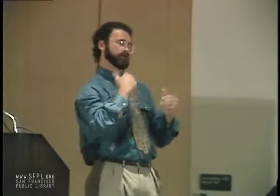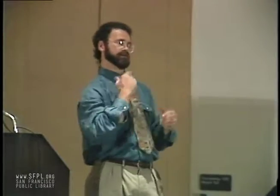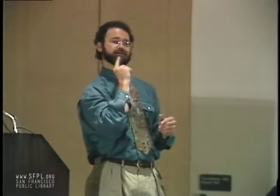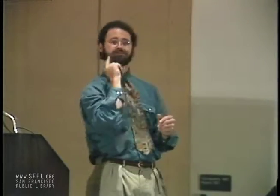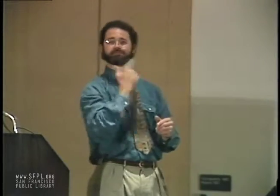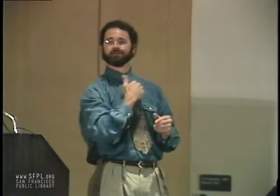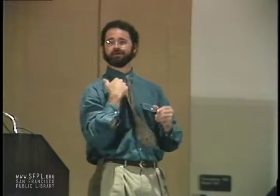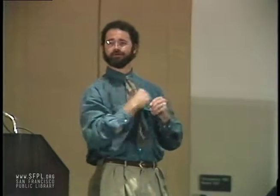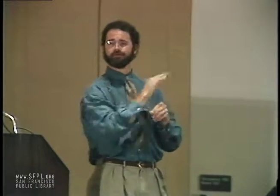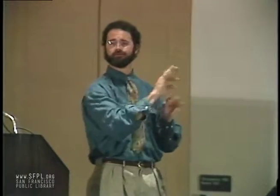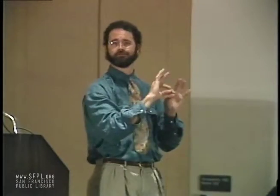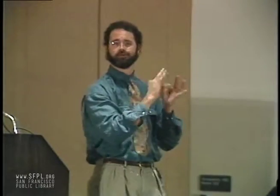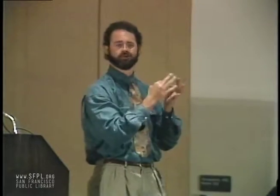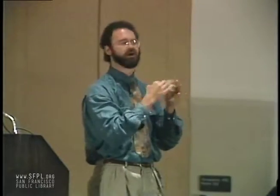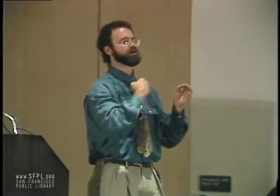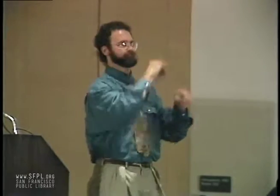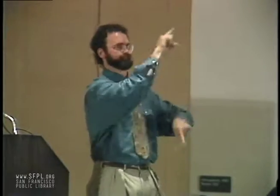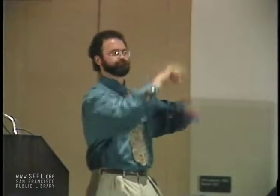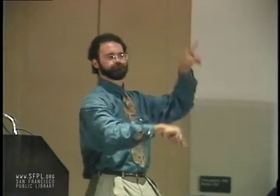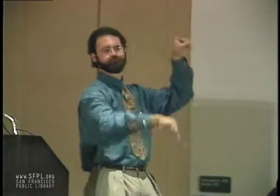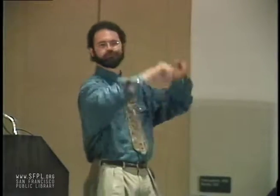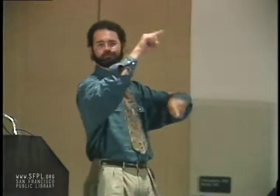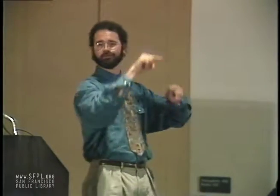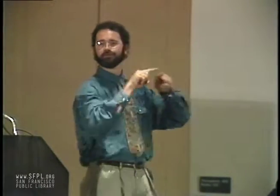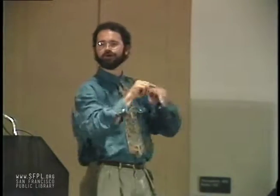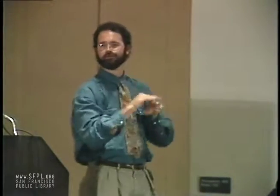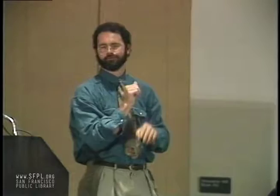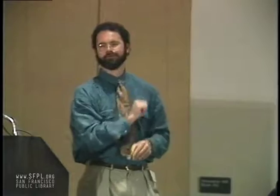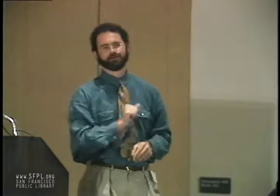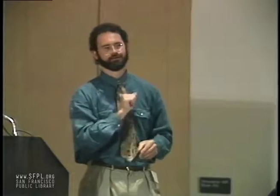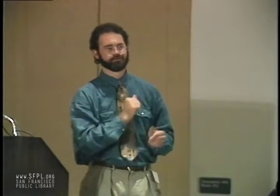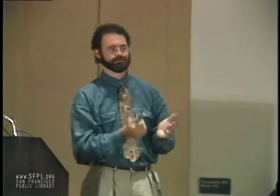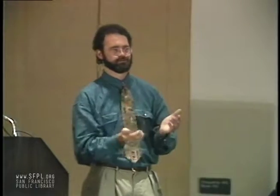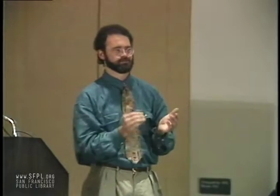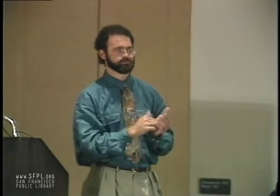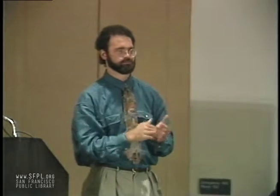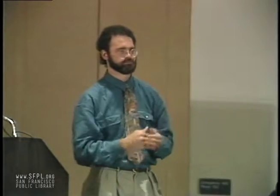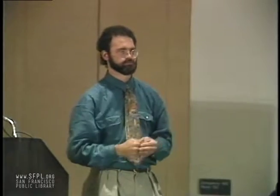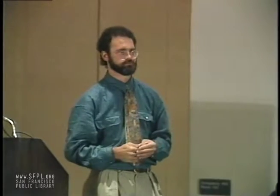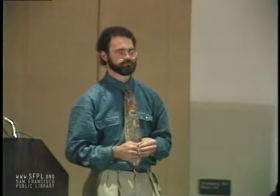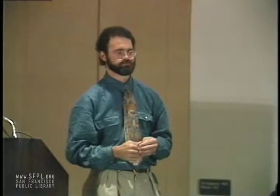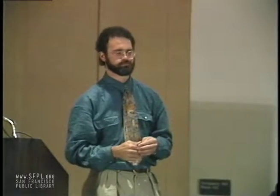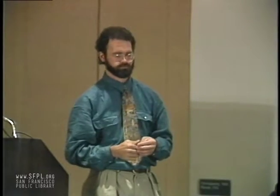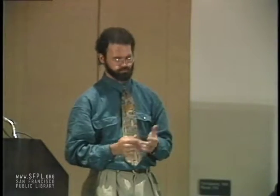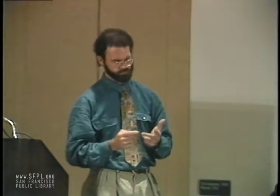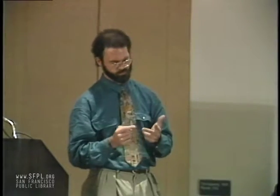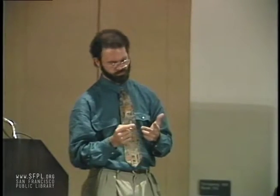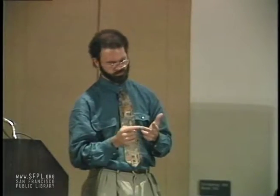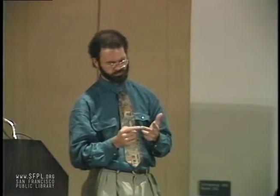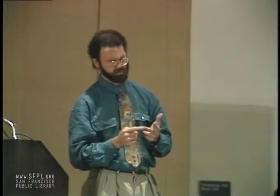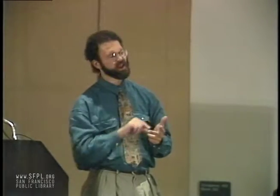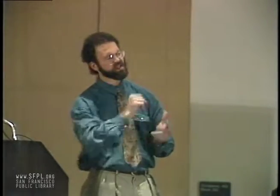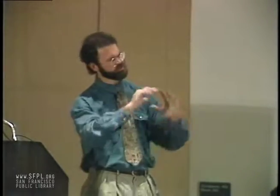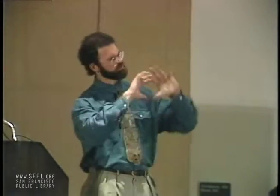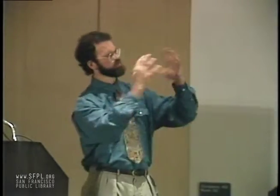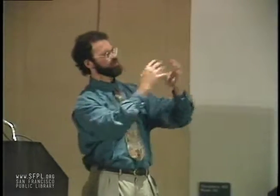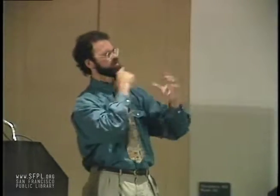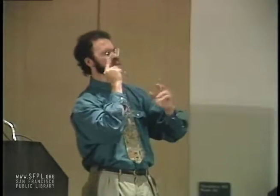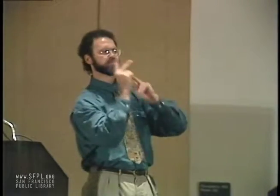community. So again, even within that group of people who have deaf family members, there is yet a variety